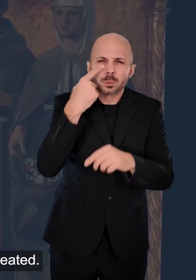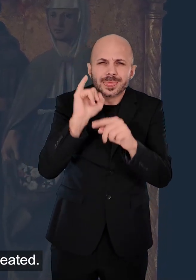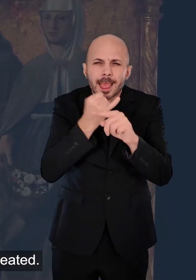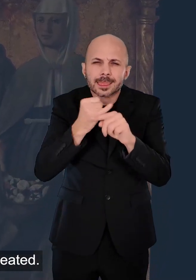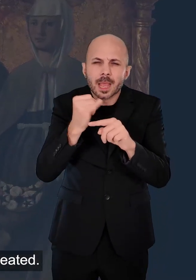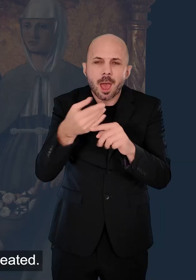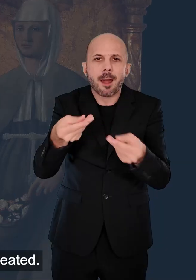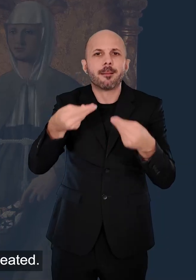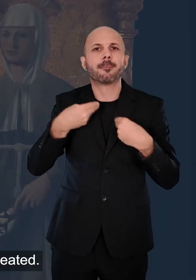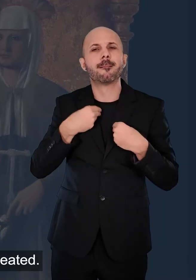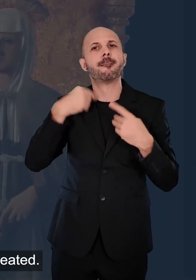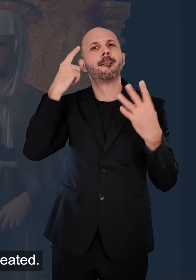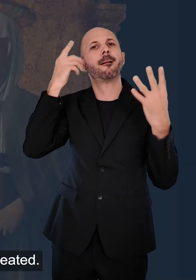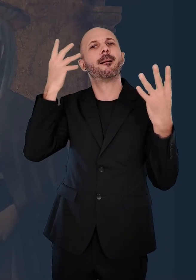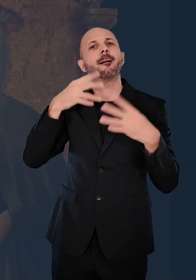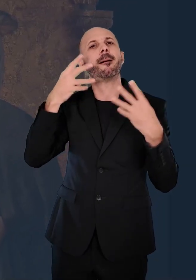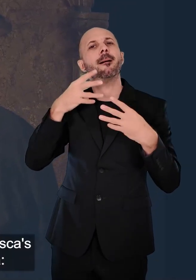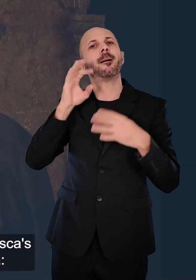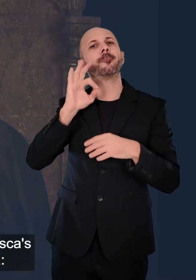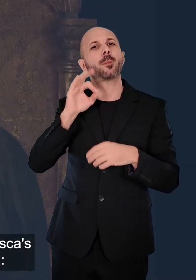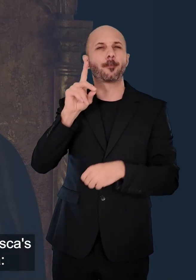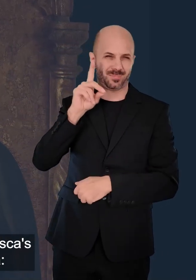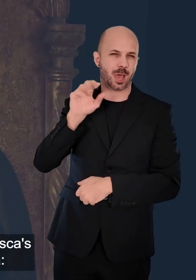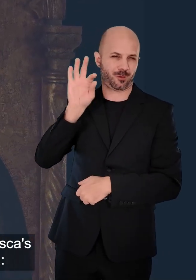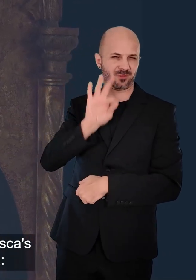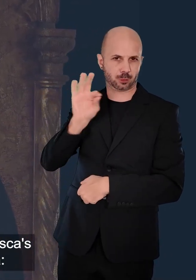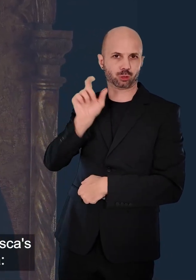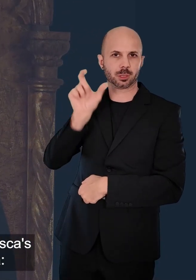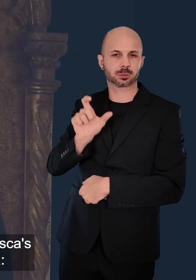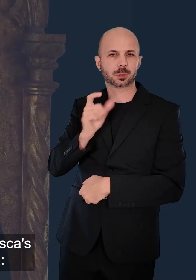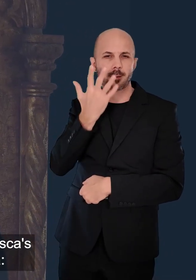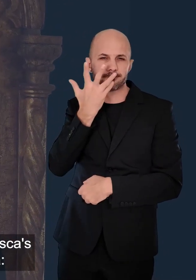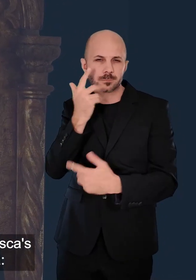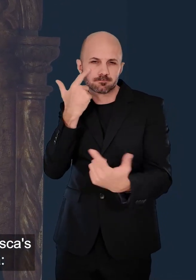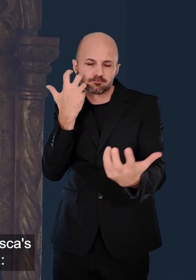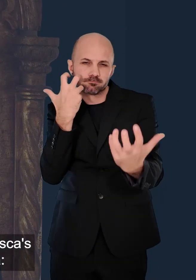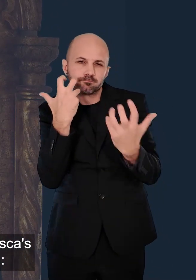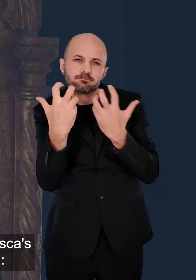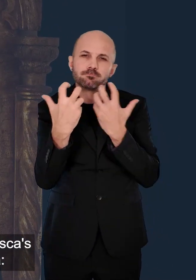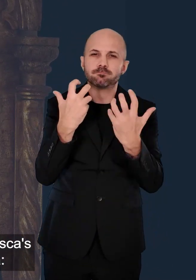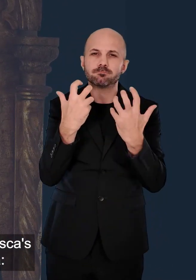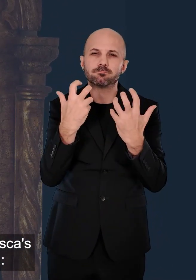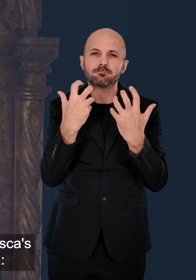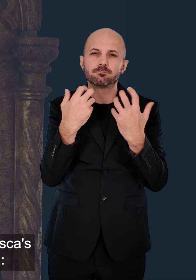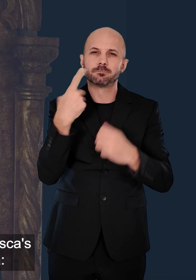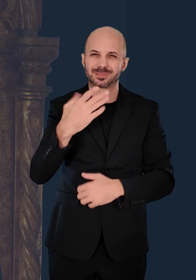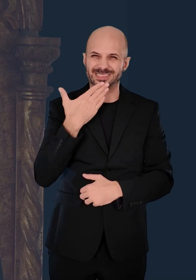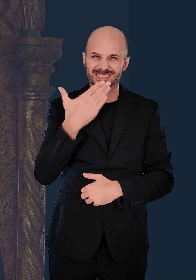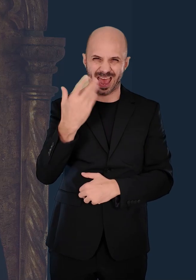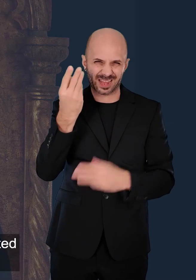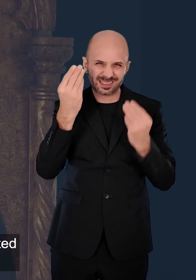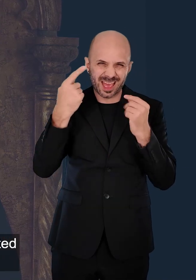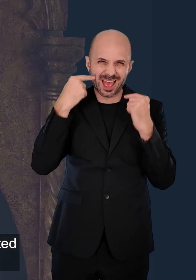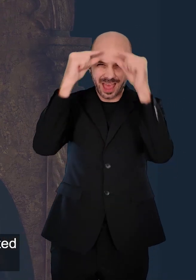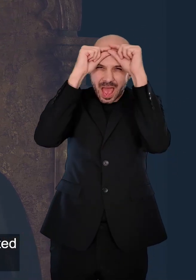Virgin and Child are seated. A detail shows Piero della Francesca's interest in optical phenomena.